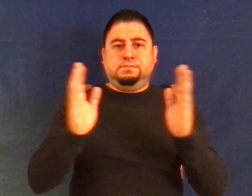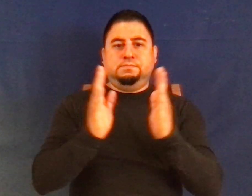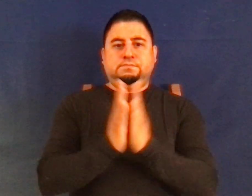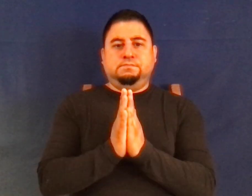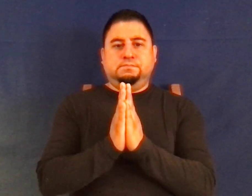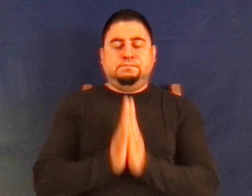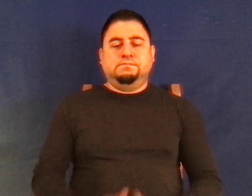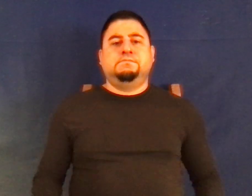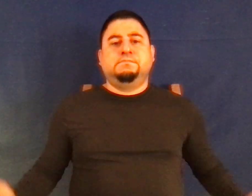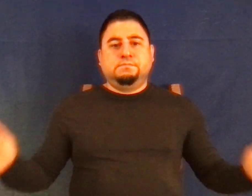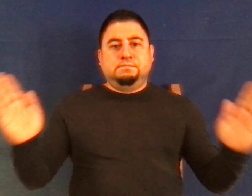Amen.